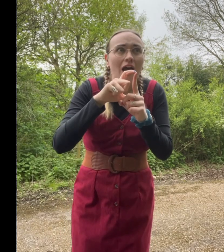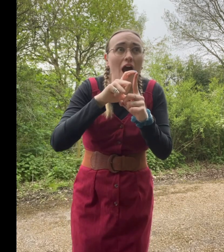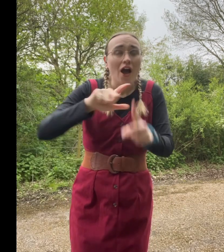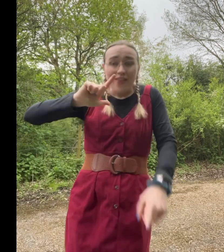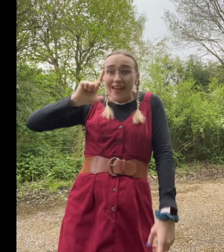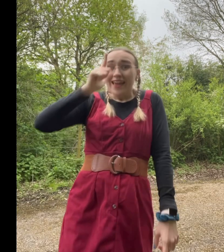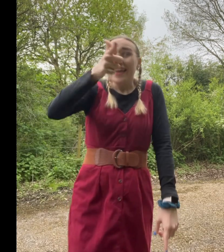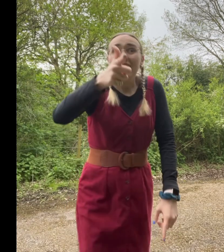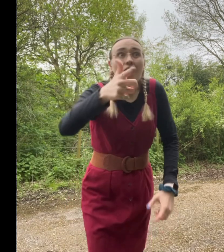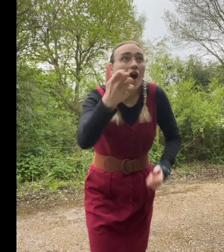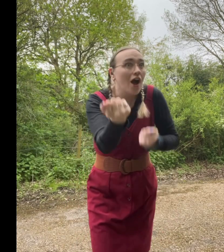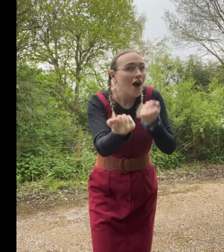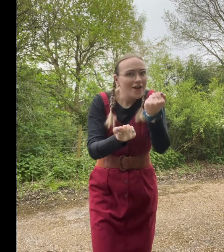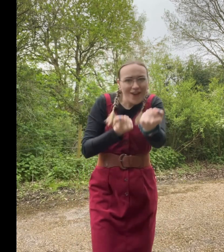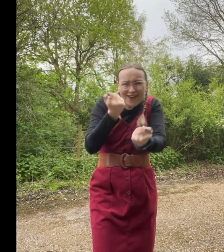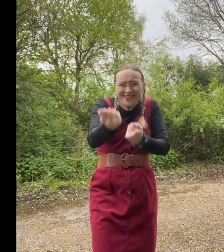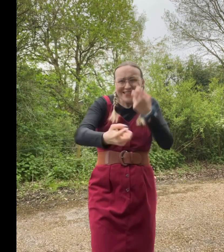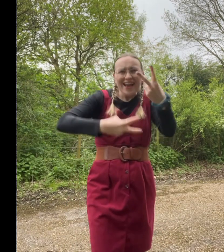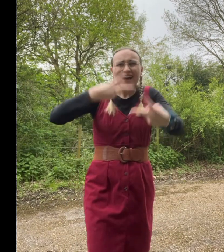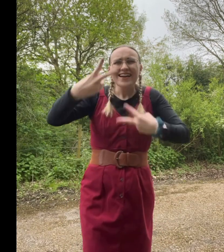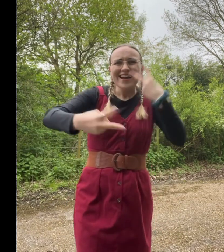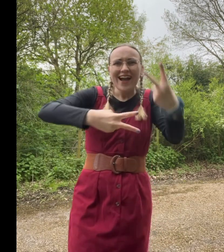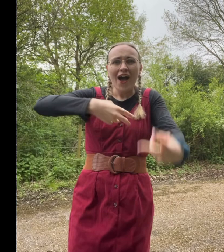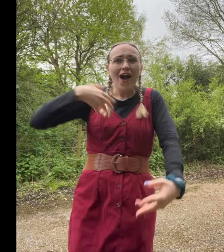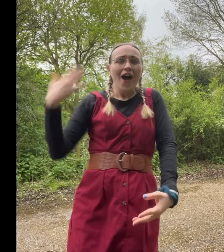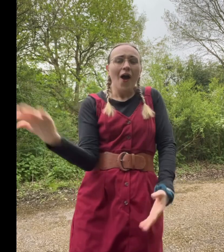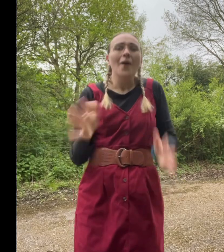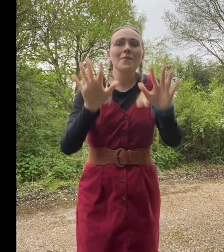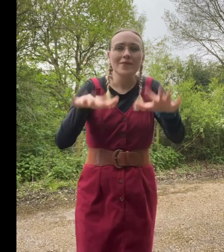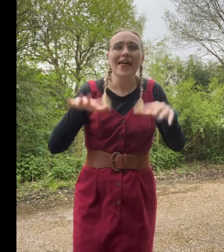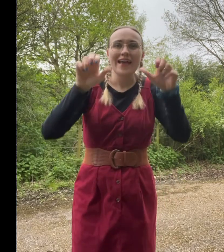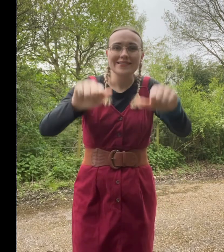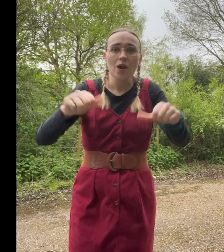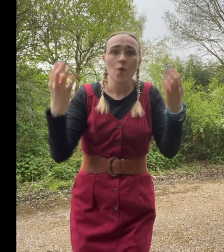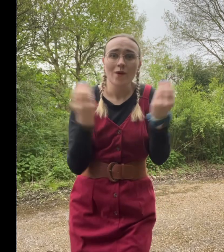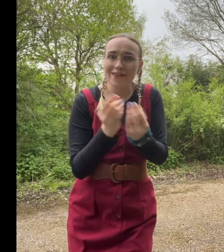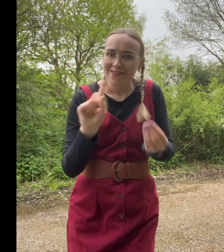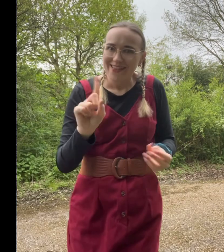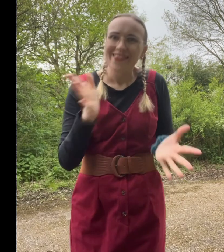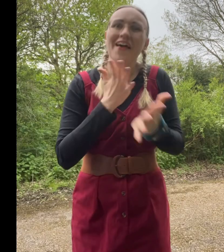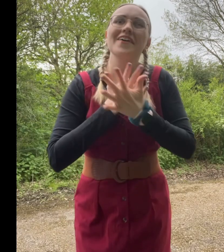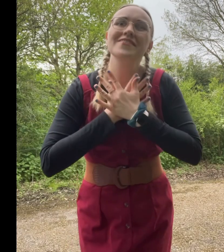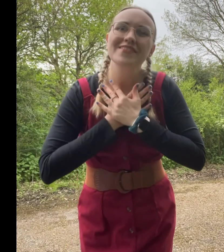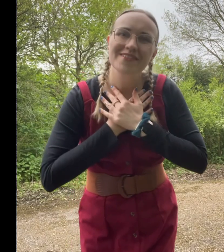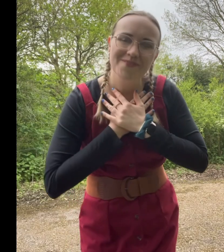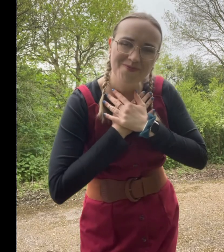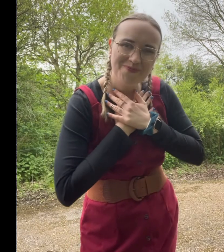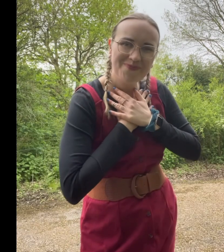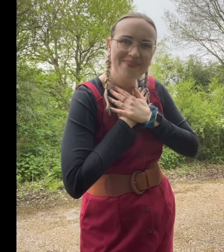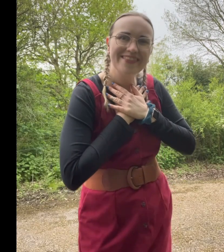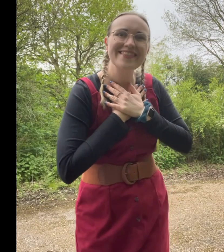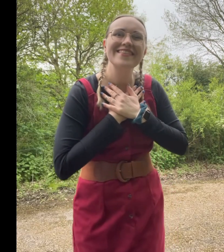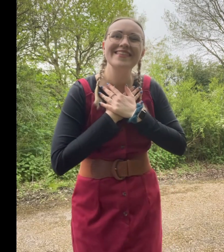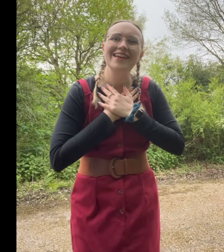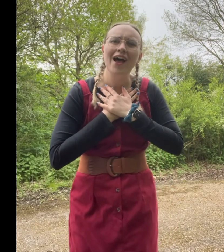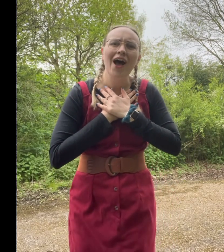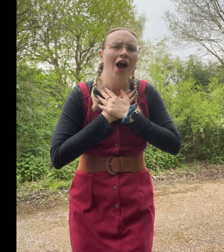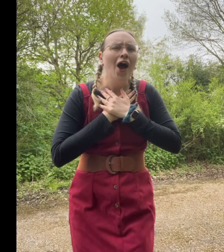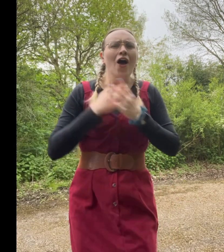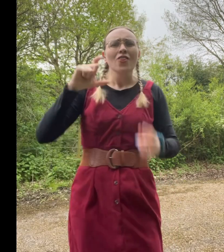eagle carrying the song, all blessed with love. The crow